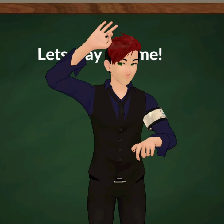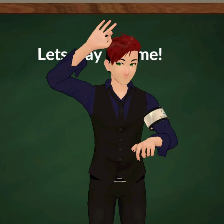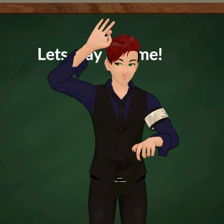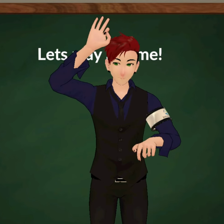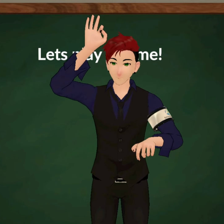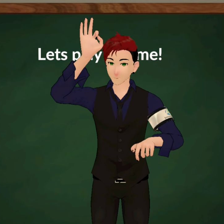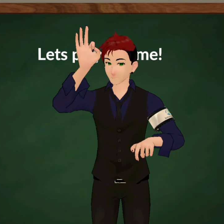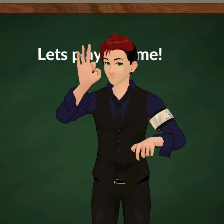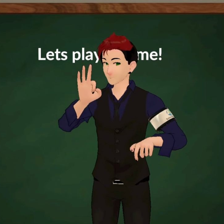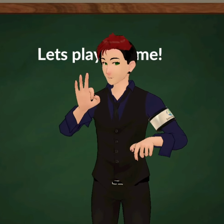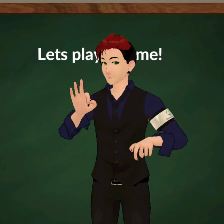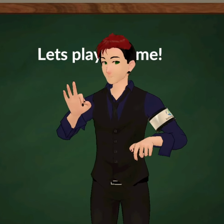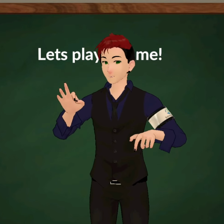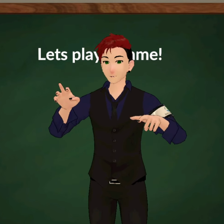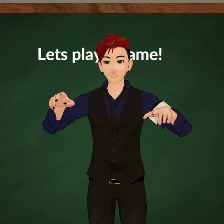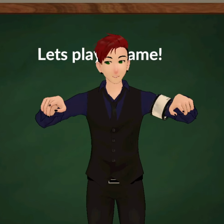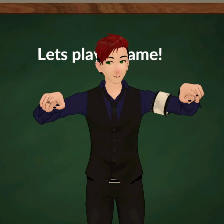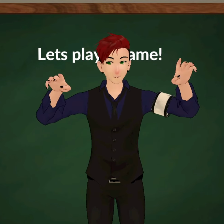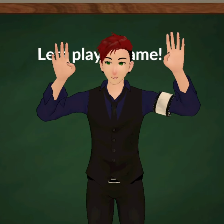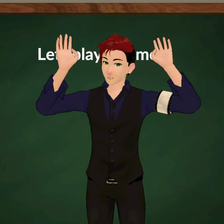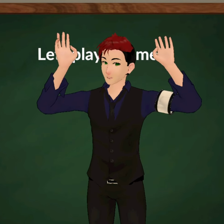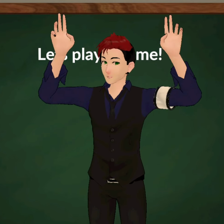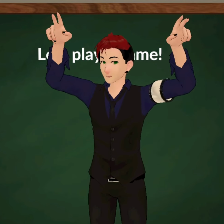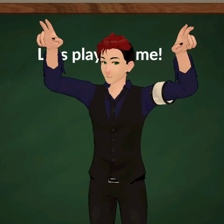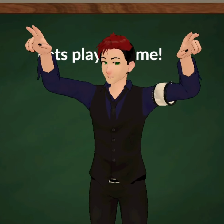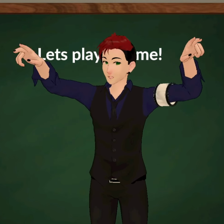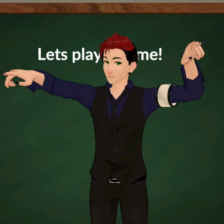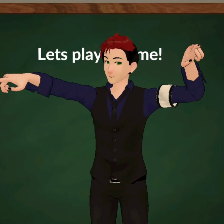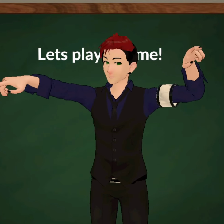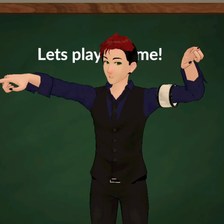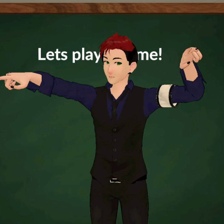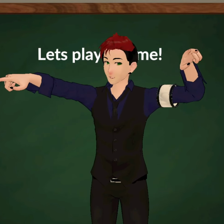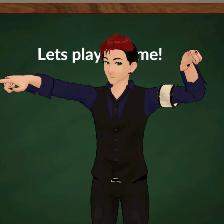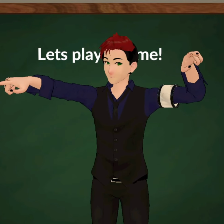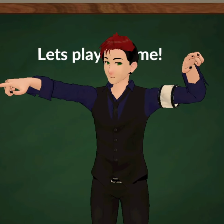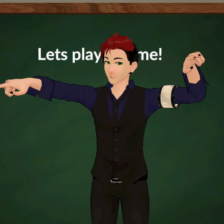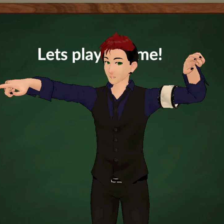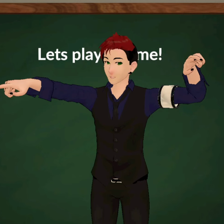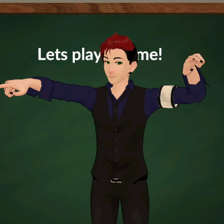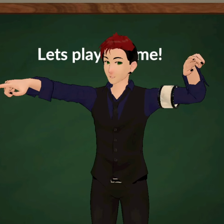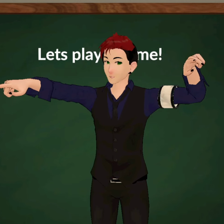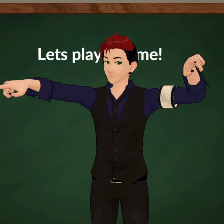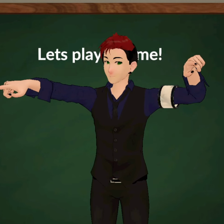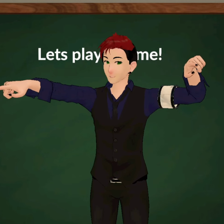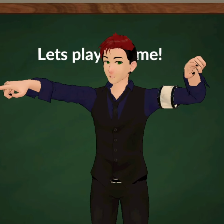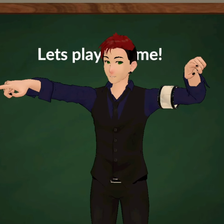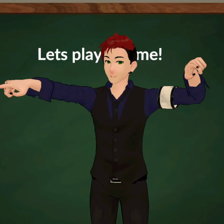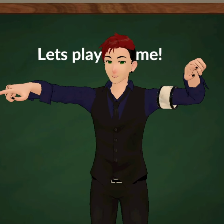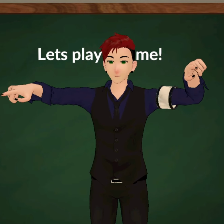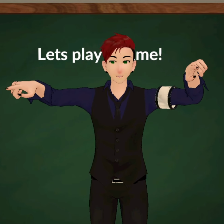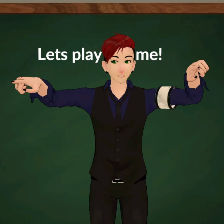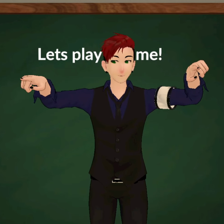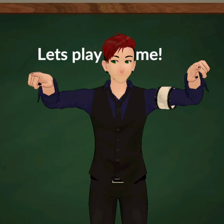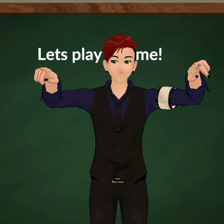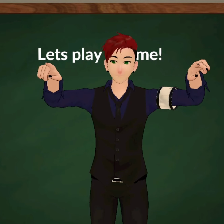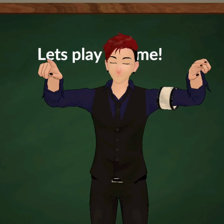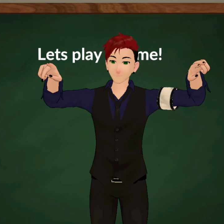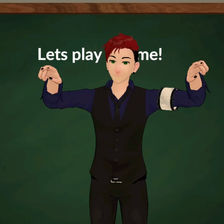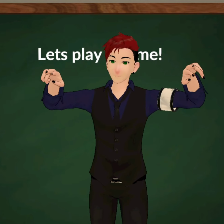reading. I'm not like All right, really good. but everybody I'm in the decent. front row, I need you facing that way. That means you, Dark. I hear you Wait, trying to do we cheat. have to Mhm. use finger spelling What I or